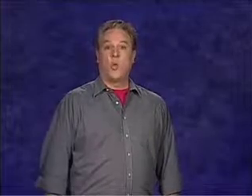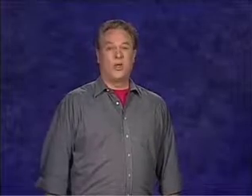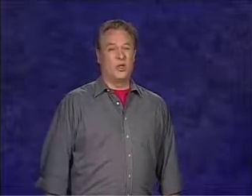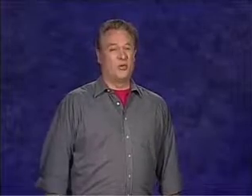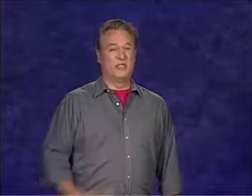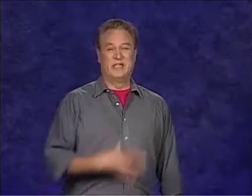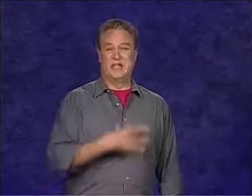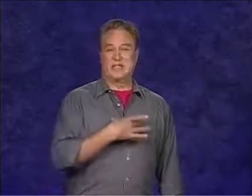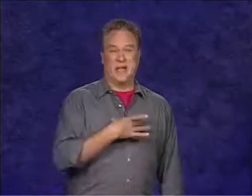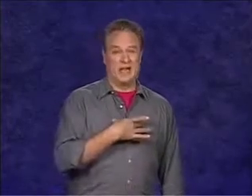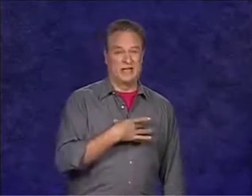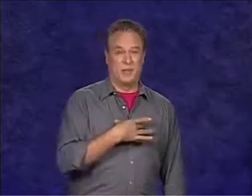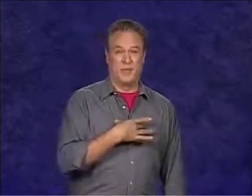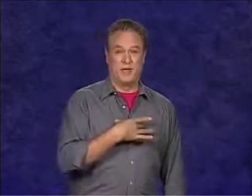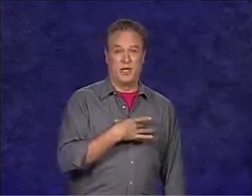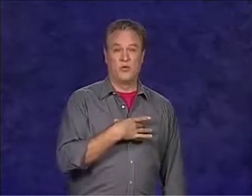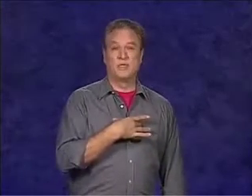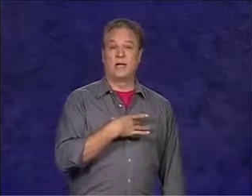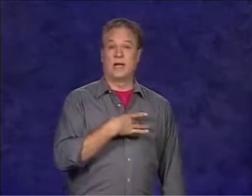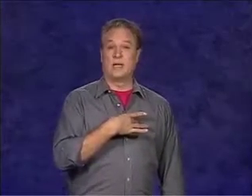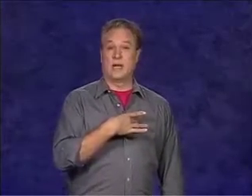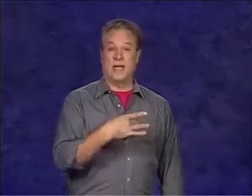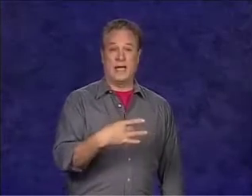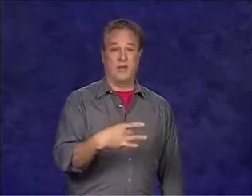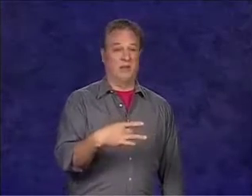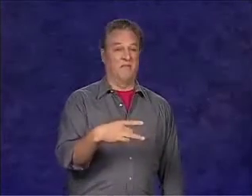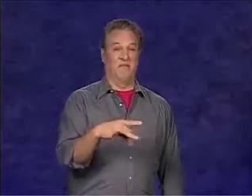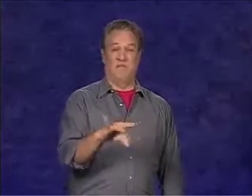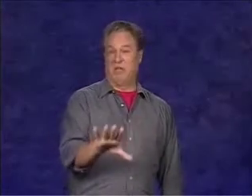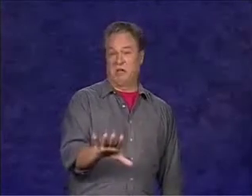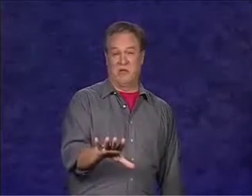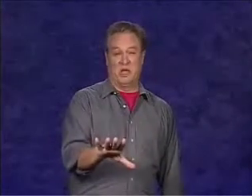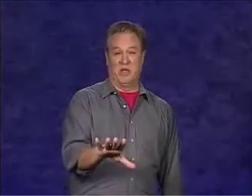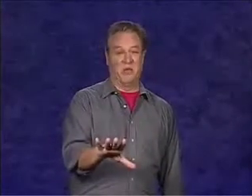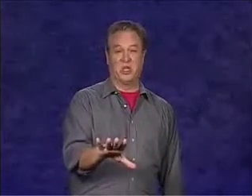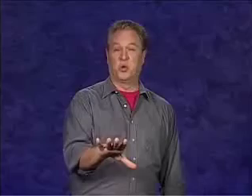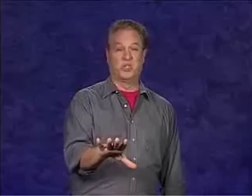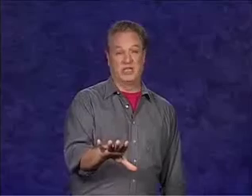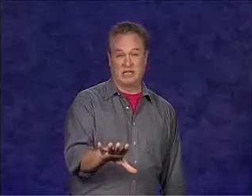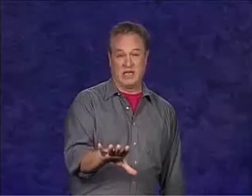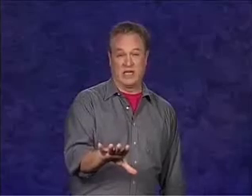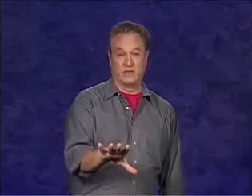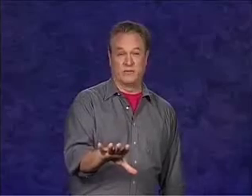When you dislike something, you sign like, then flick away what you dislike.